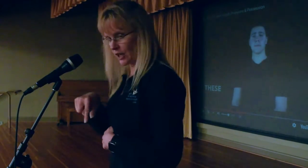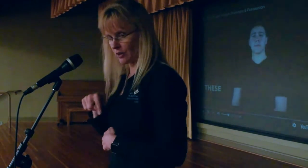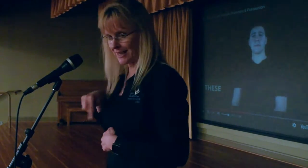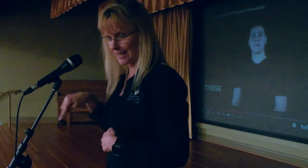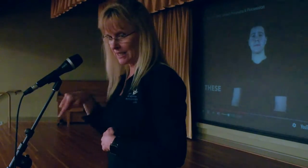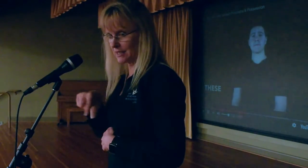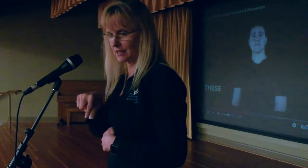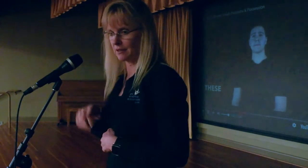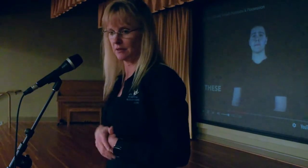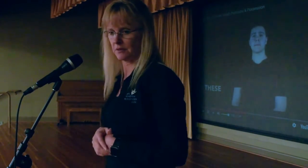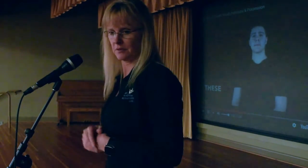here, these.